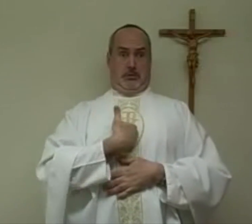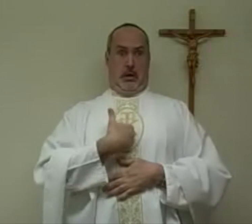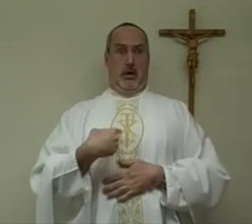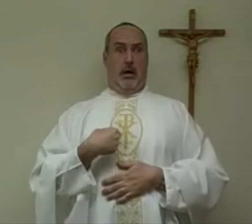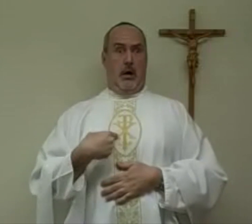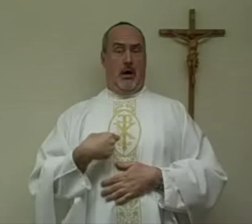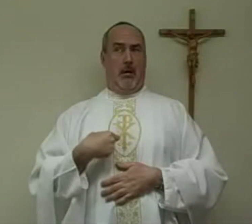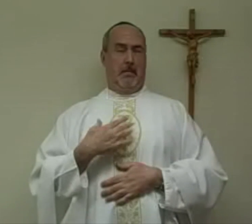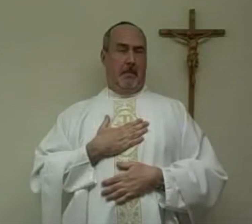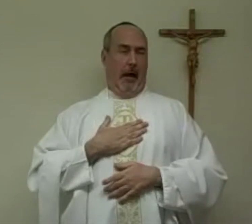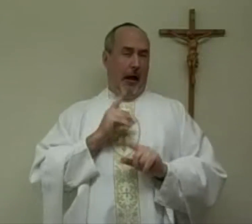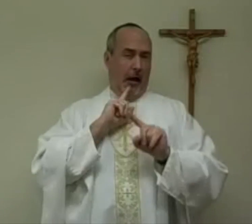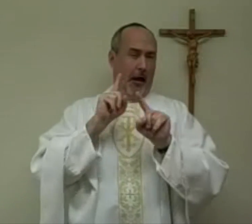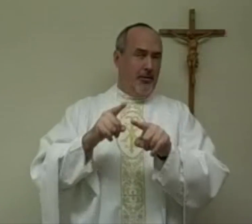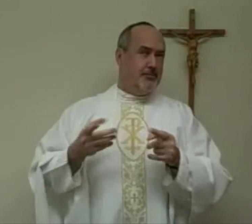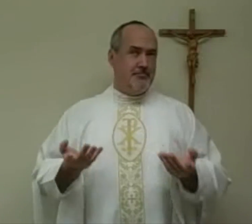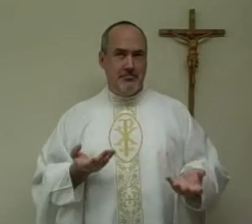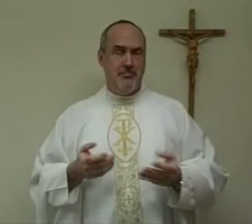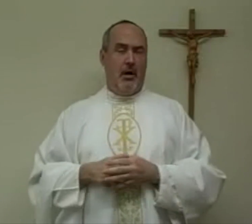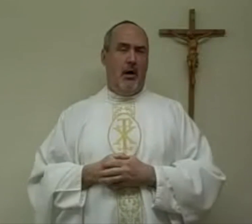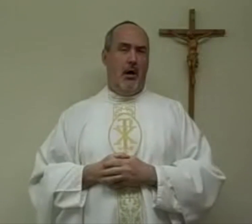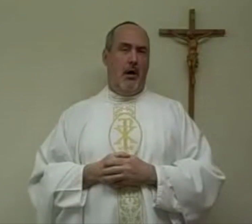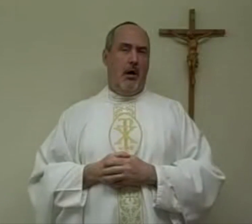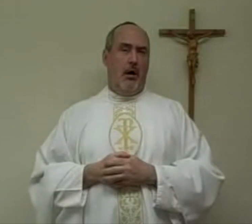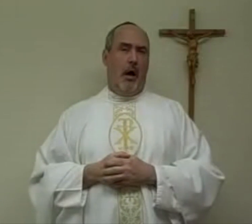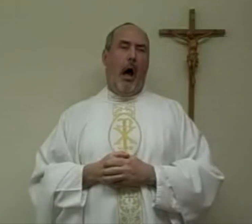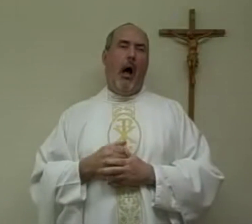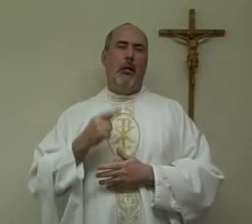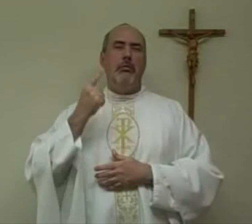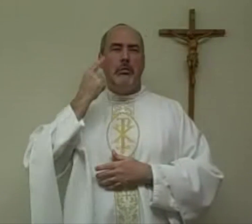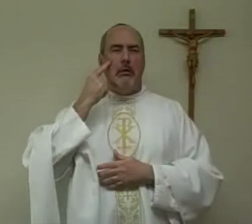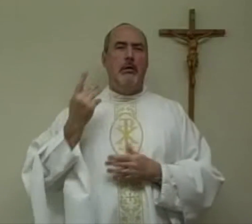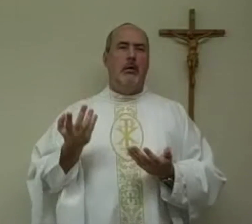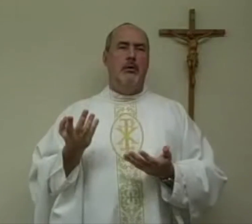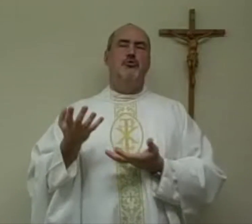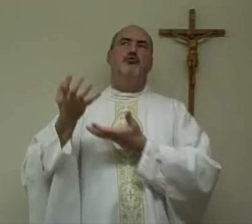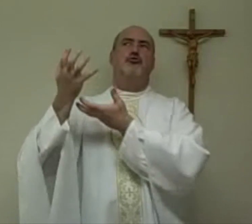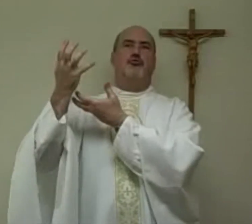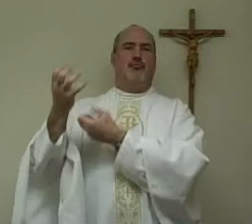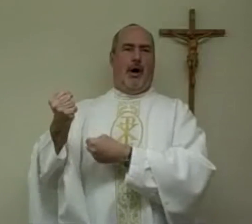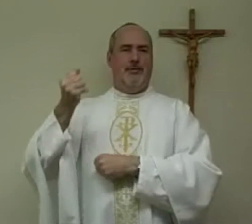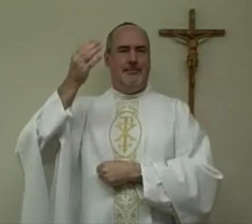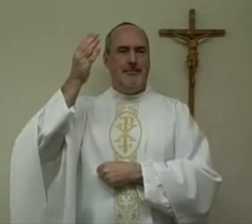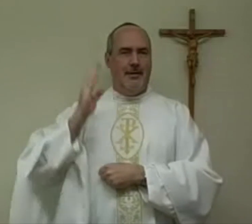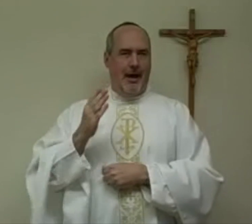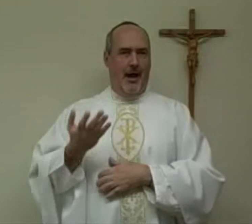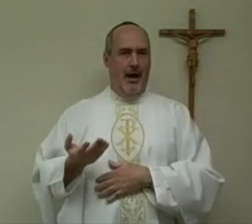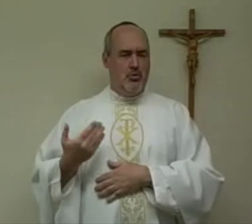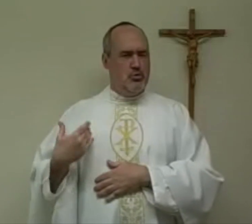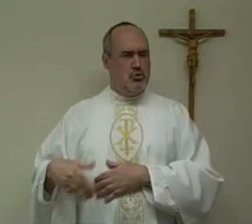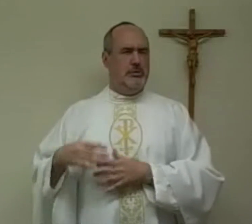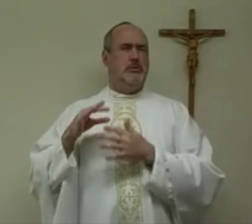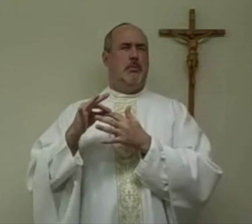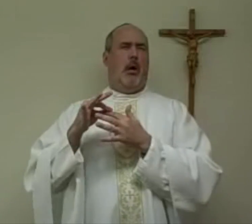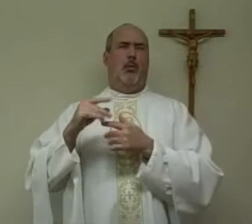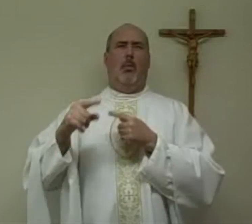All those types of people have challenges. Well, to answer that, I think we just need to trust in